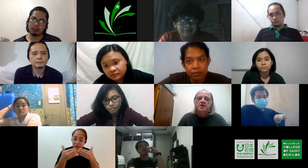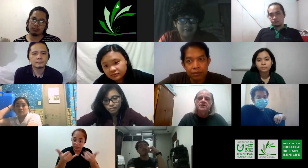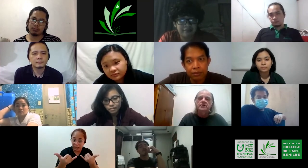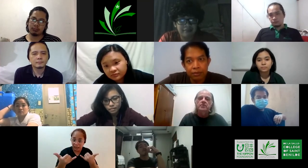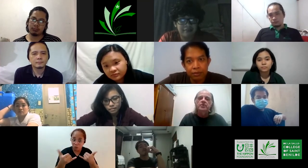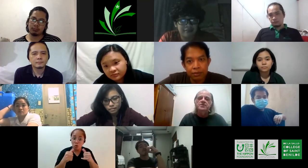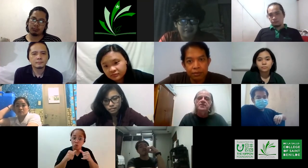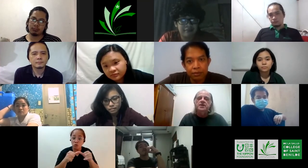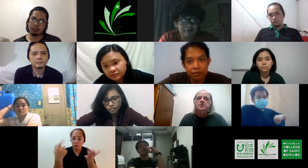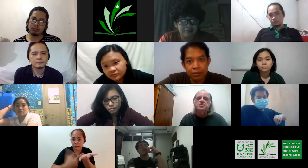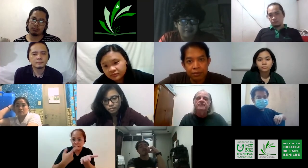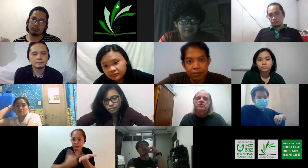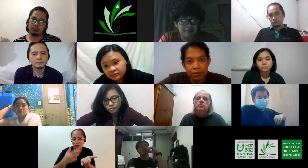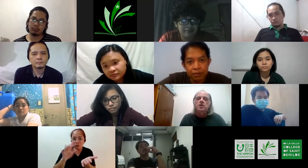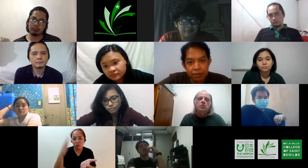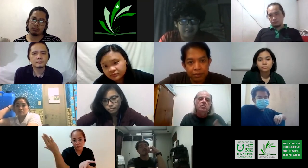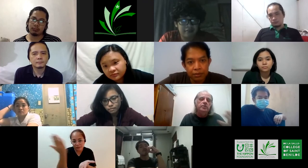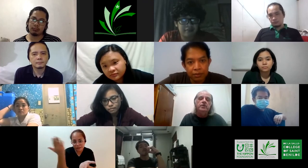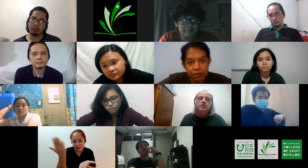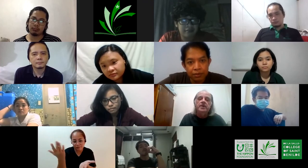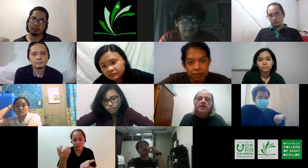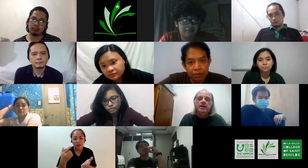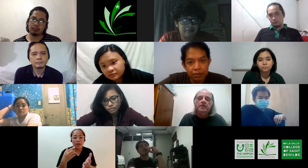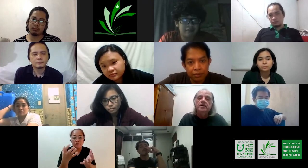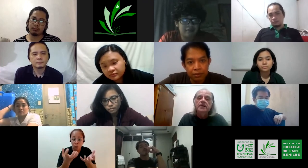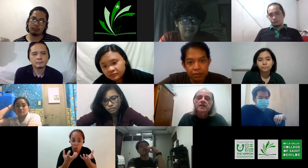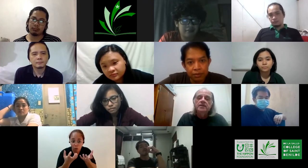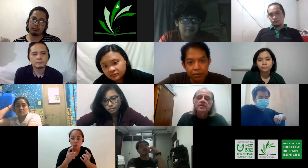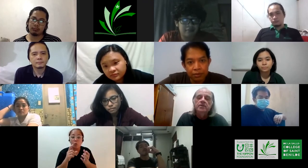discussing your presentations if you want, or you can meet later to do that.